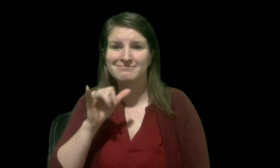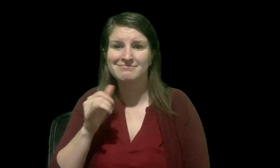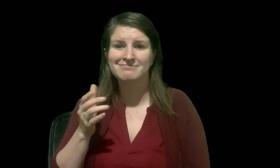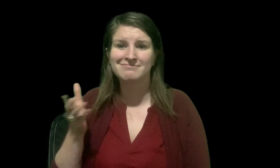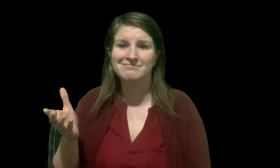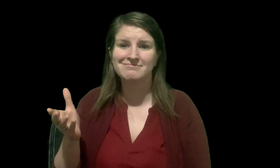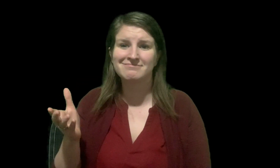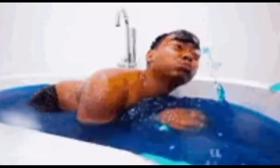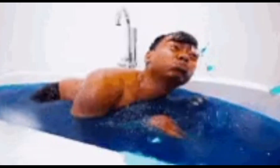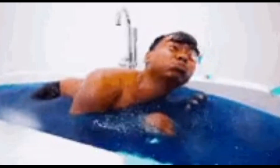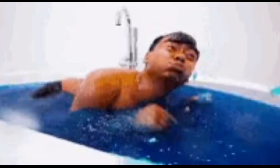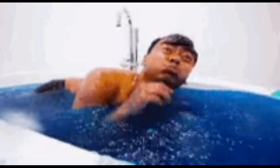this is what it'd look like.